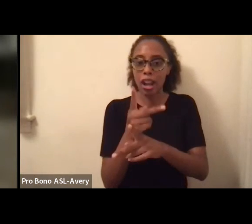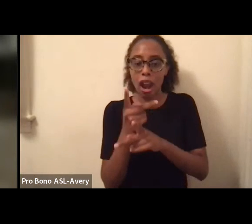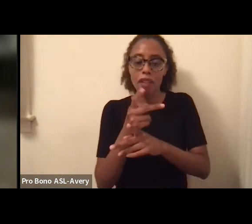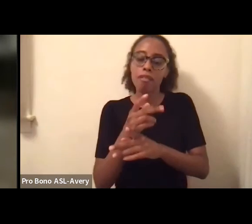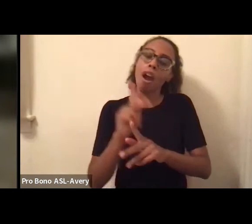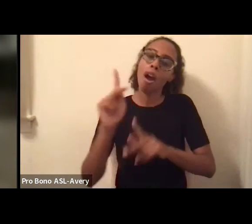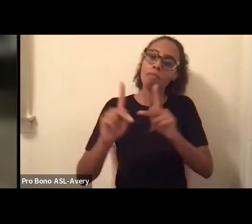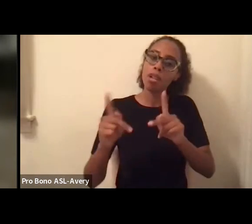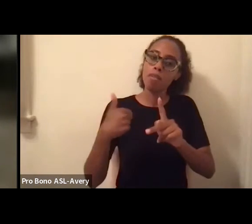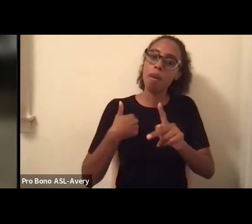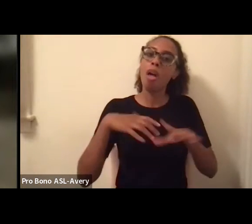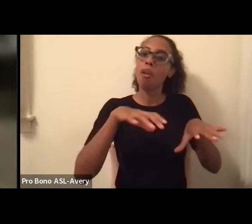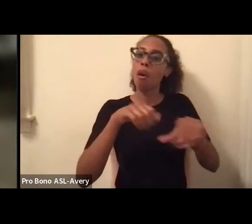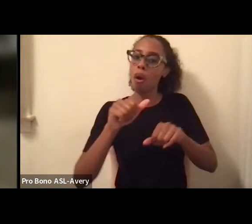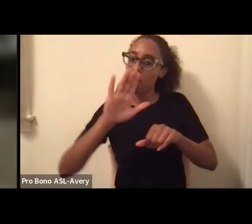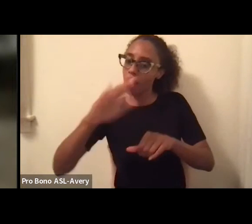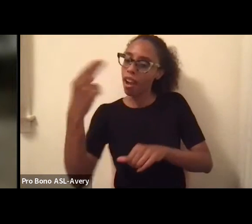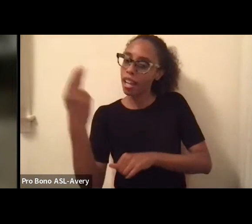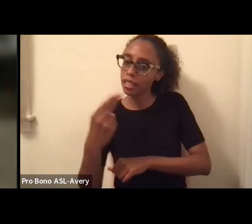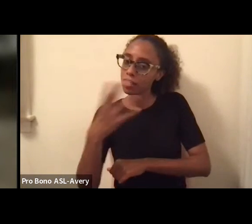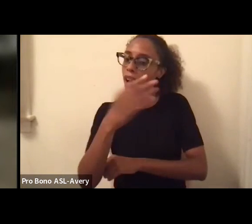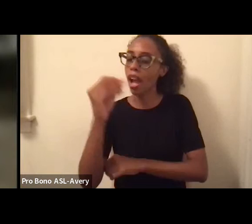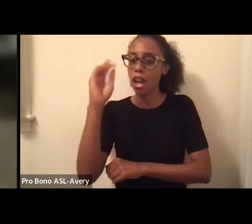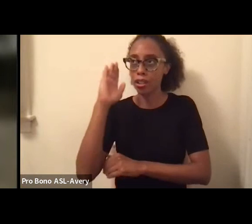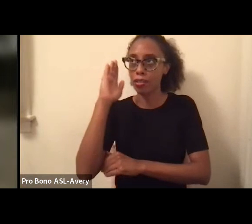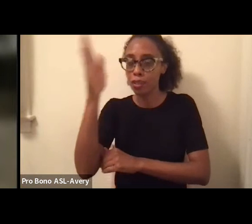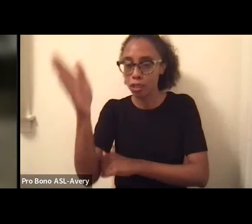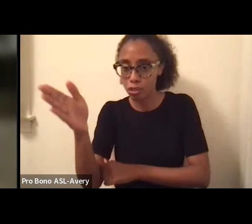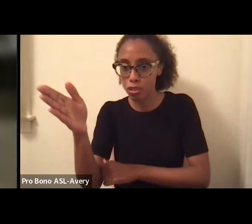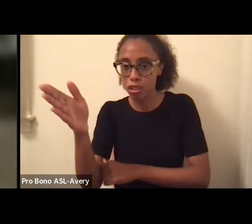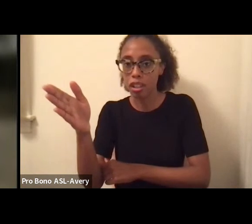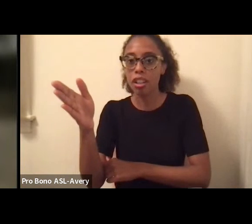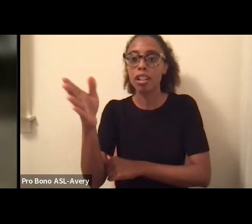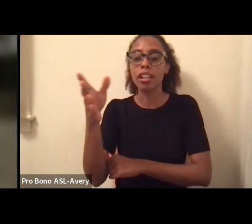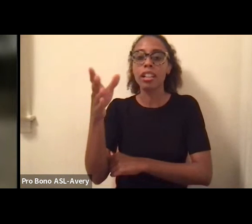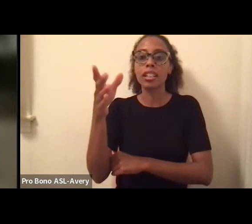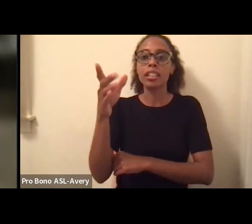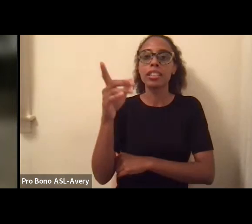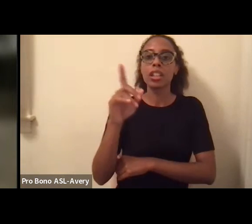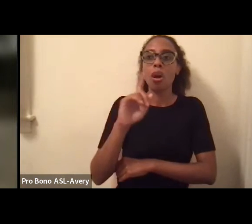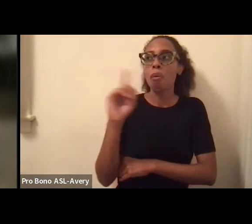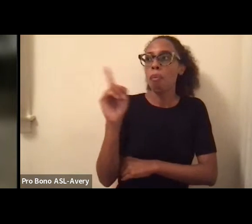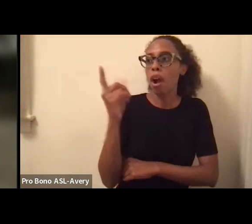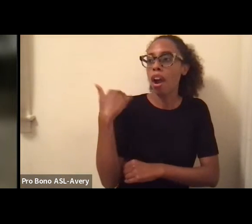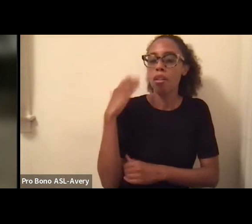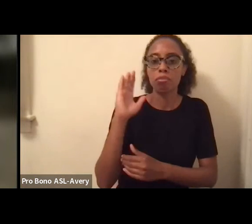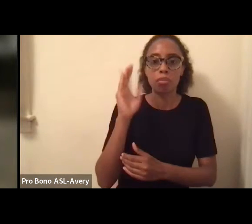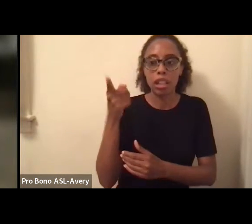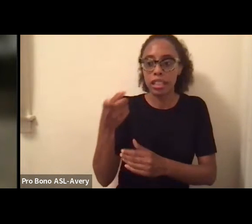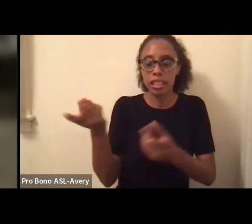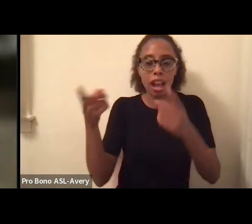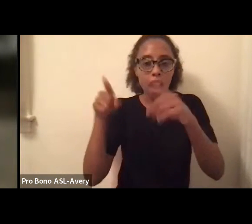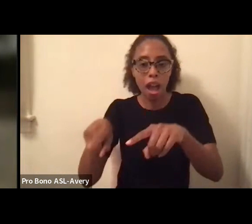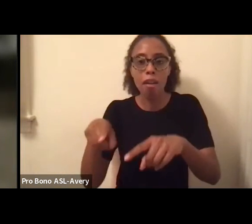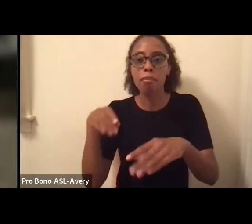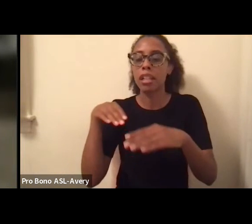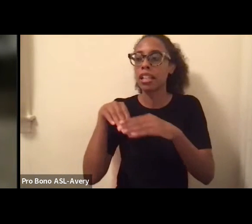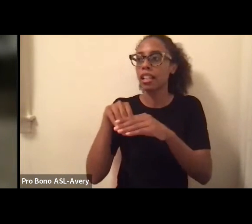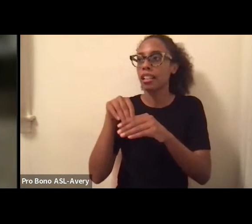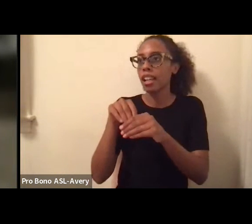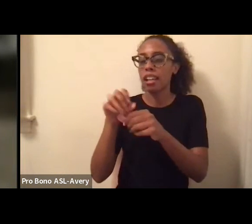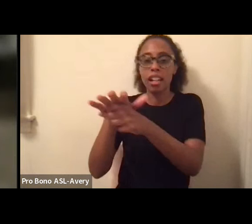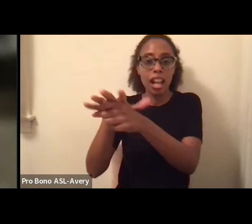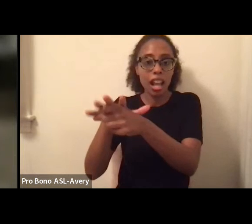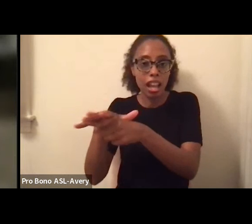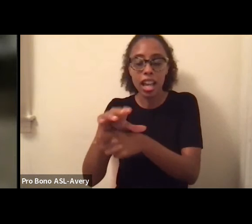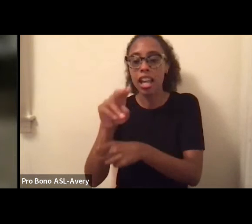and future. Site where this will be executed in neighborhoods, incarceration facilities, and in